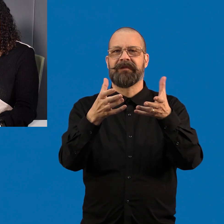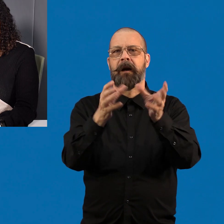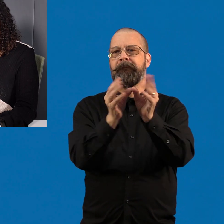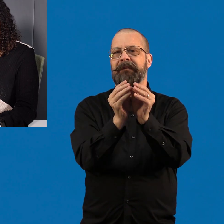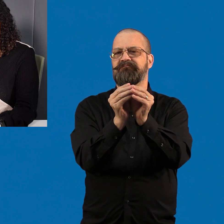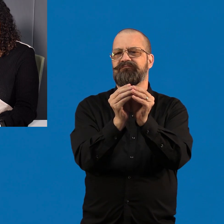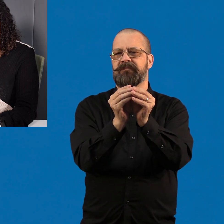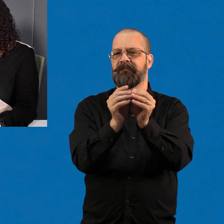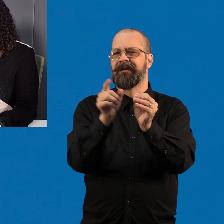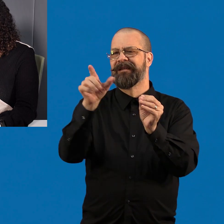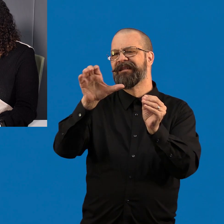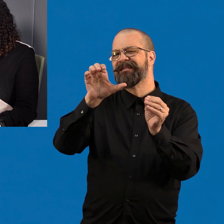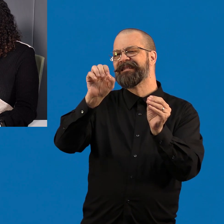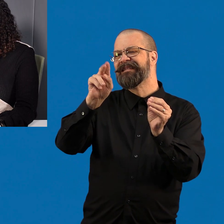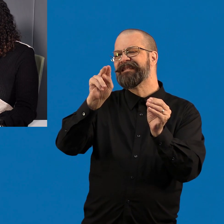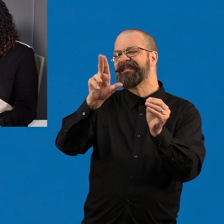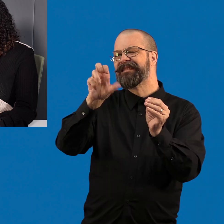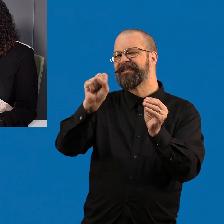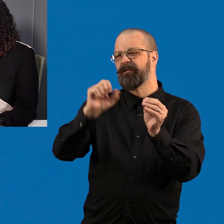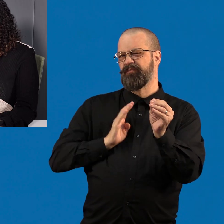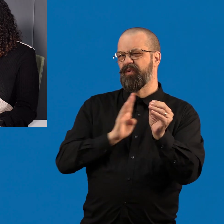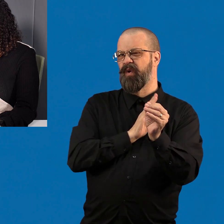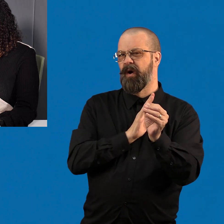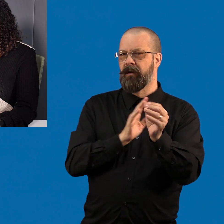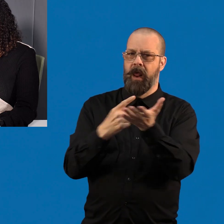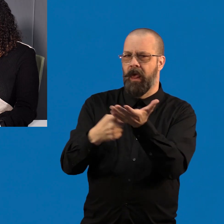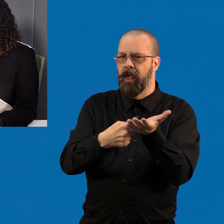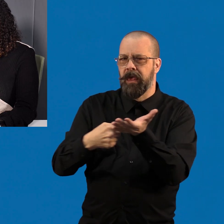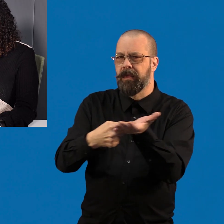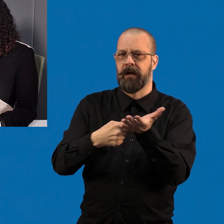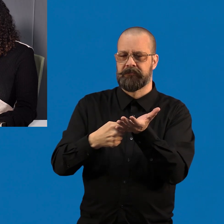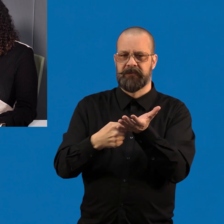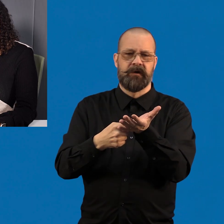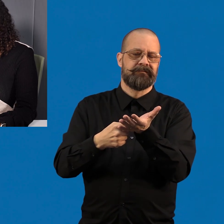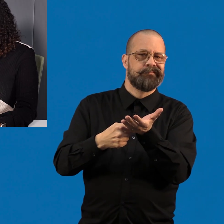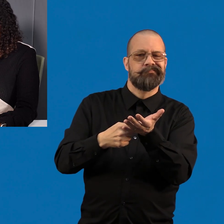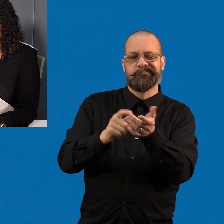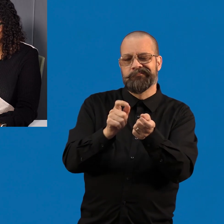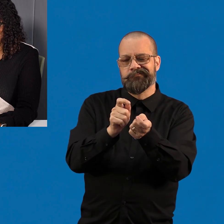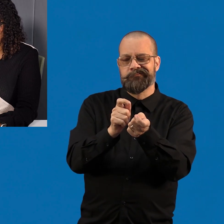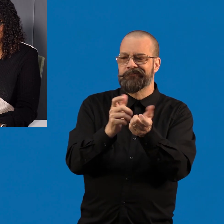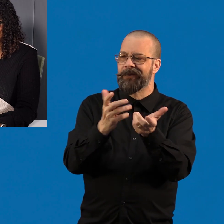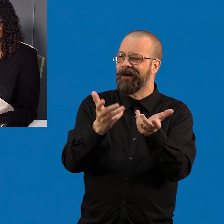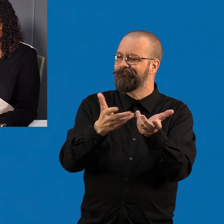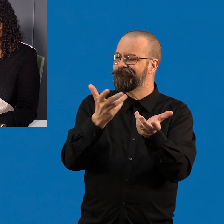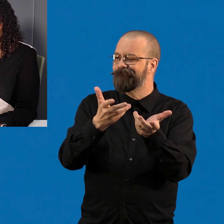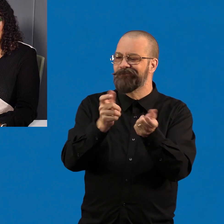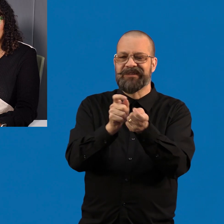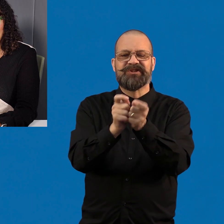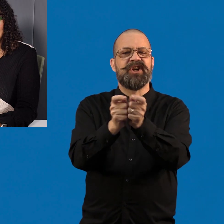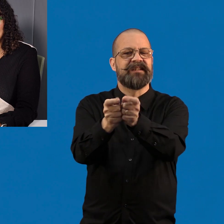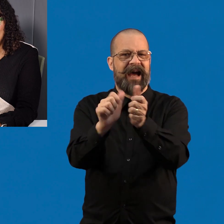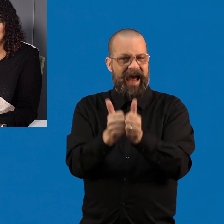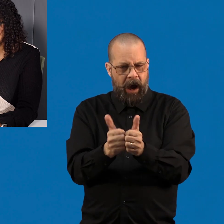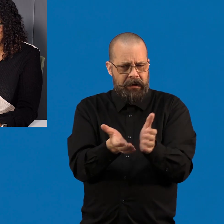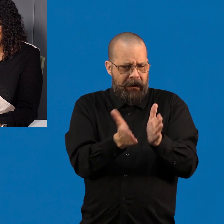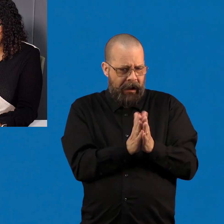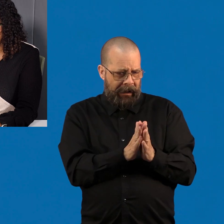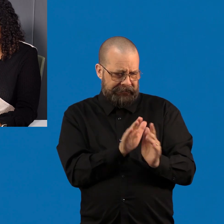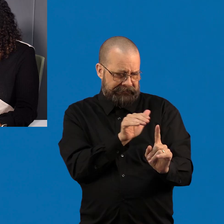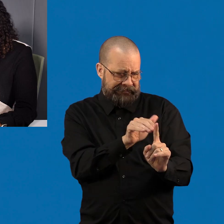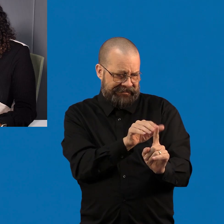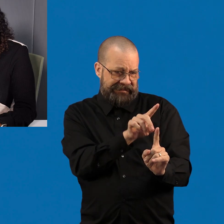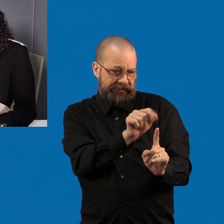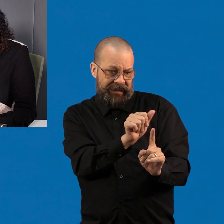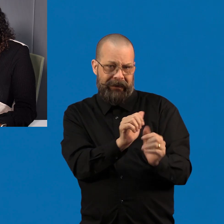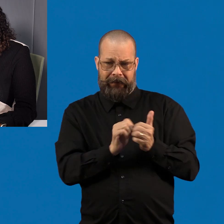hosted by the U.S. Census Bureau, and they were discussing updating how they ask about